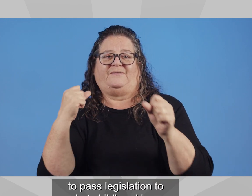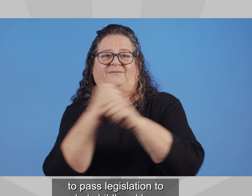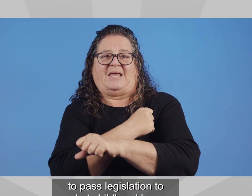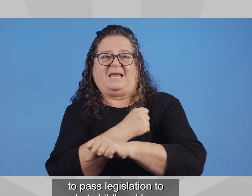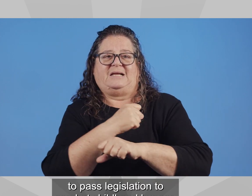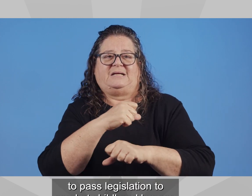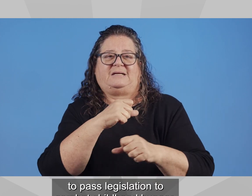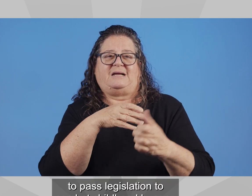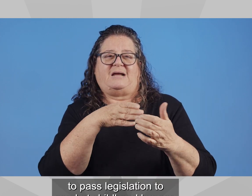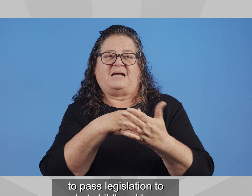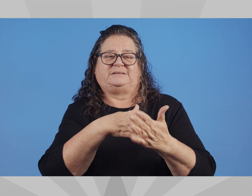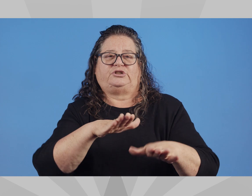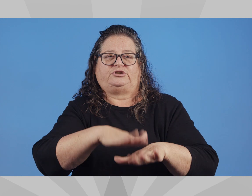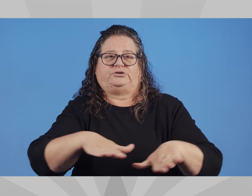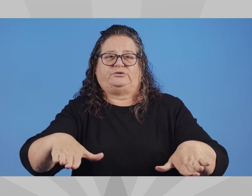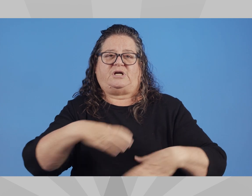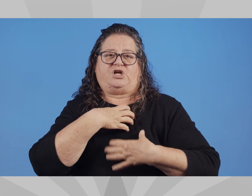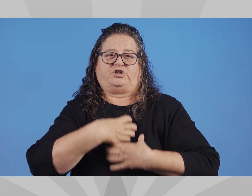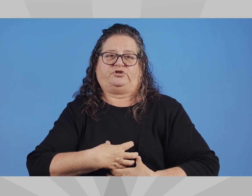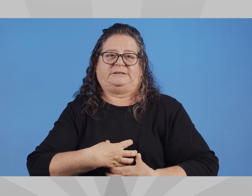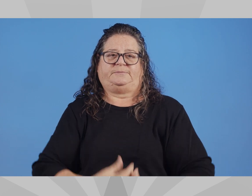to combat childhood hunger.